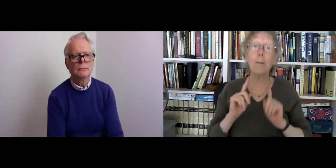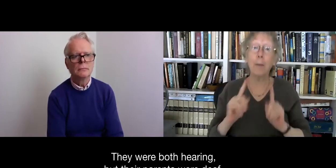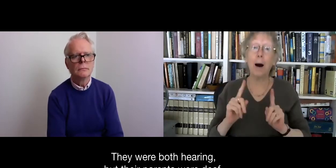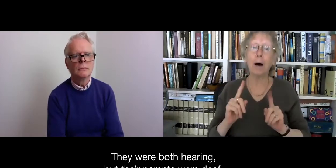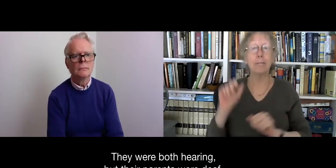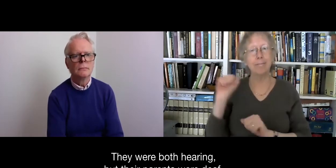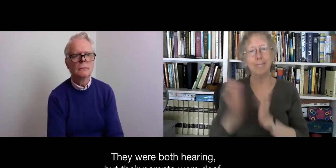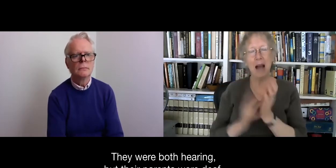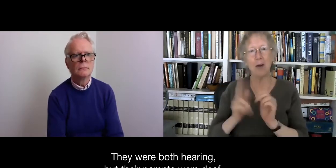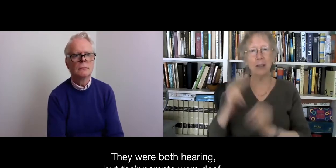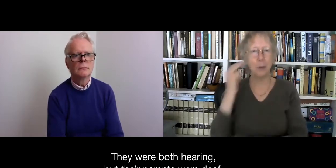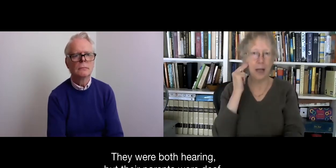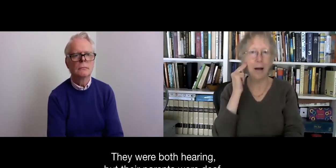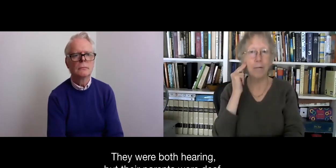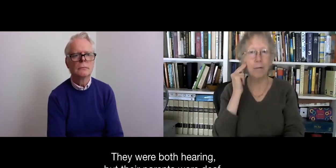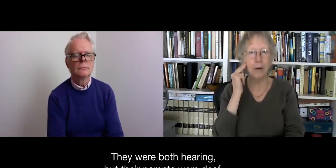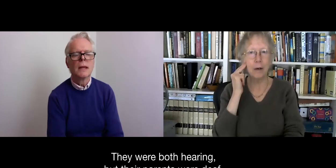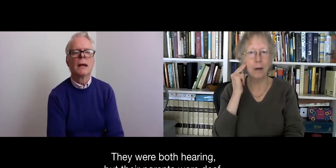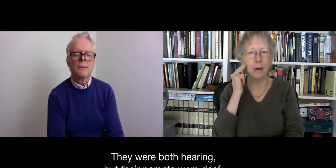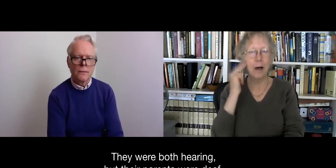They were both hearing, but their parents were deaf.